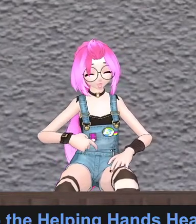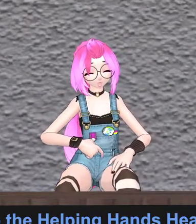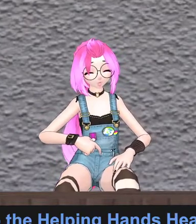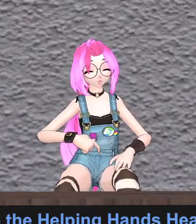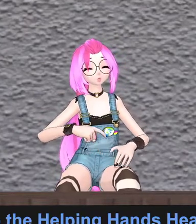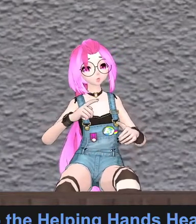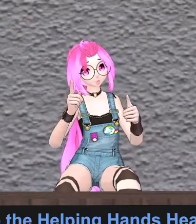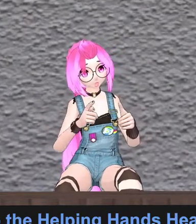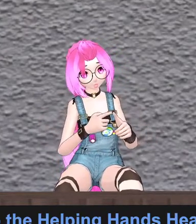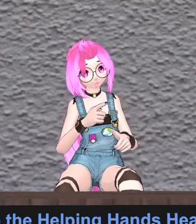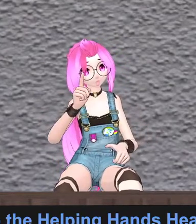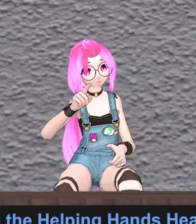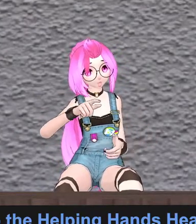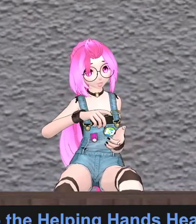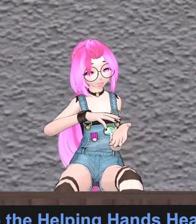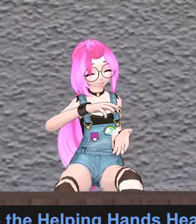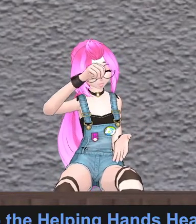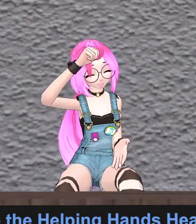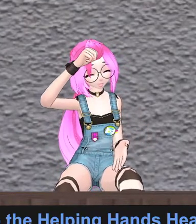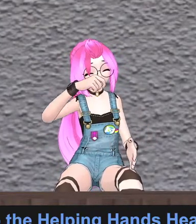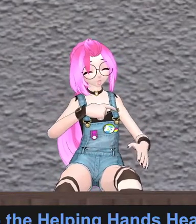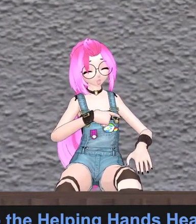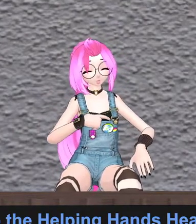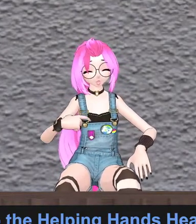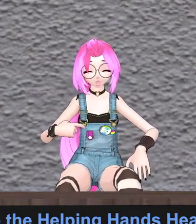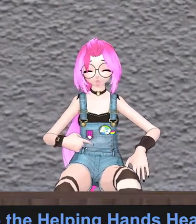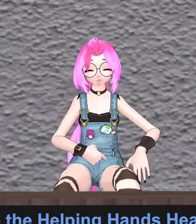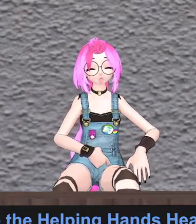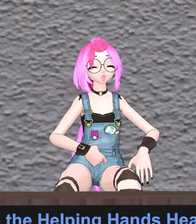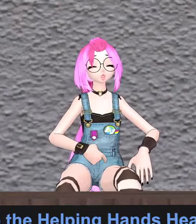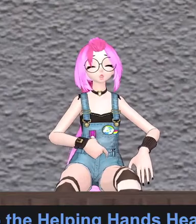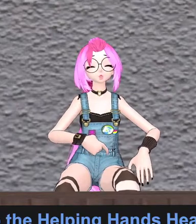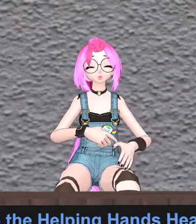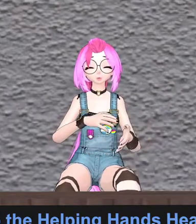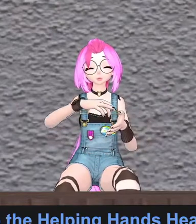China. But first, we need to learn Chinese.